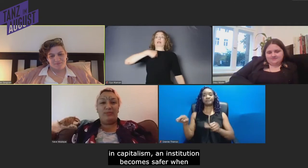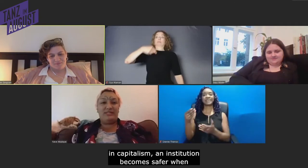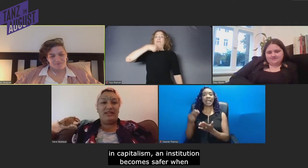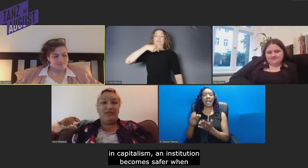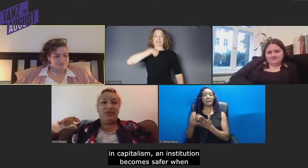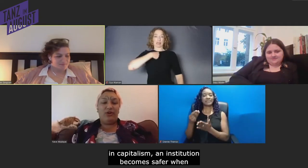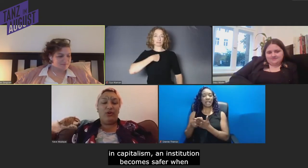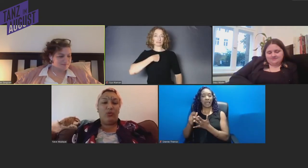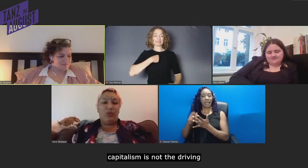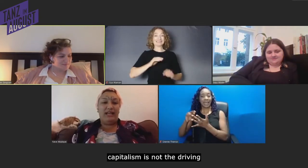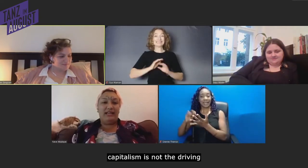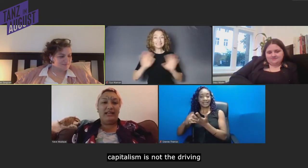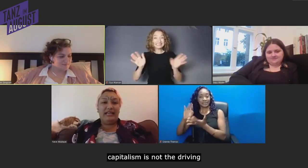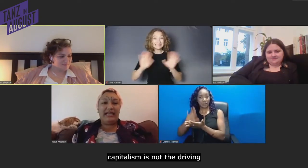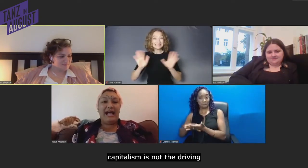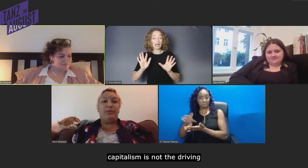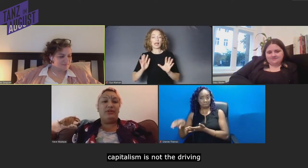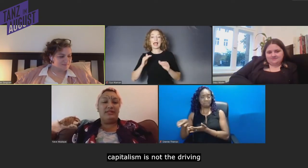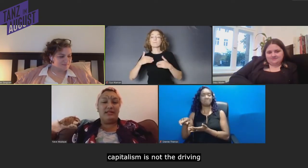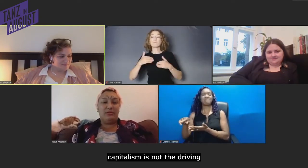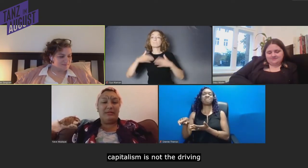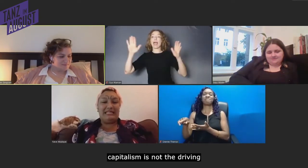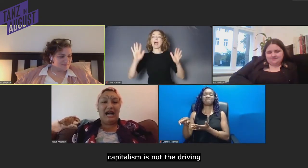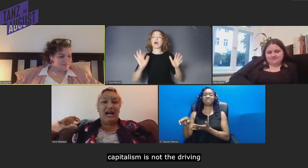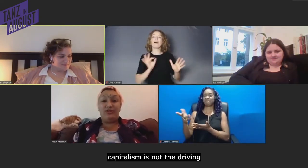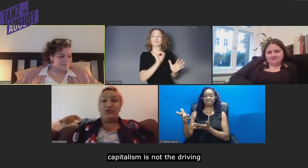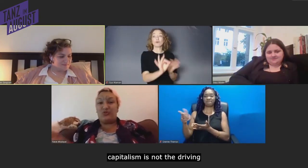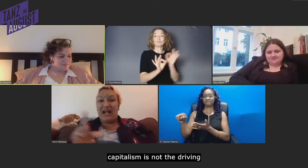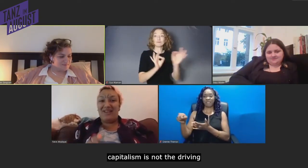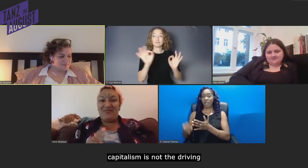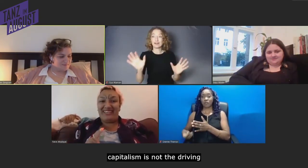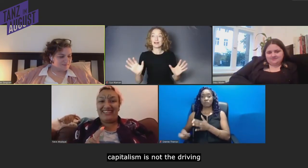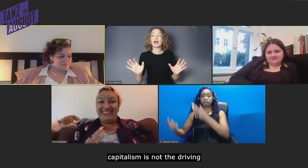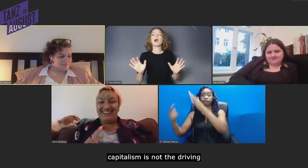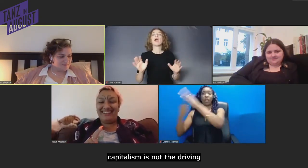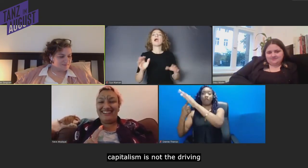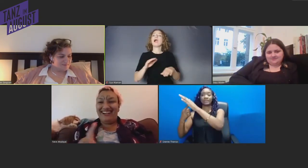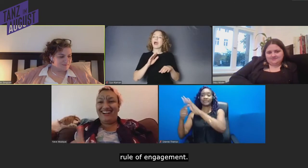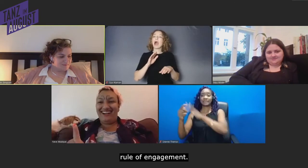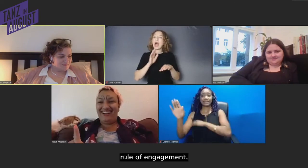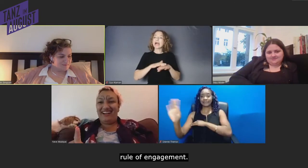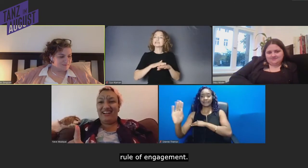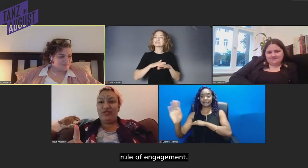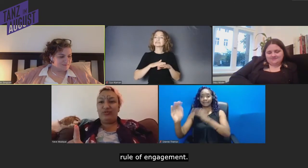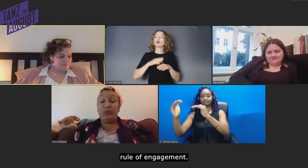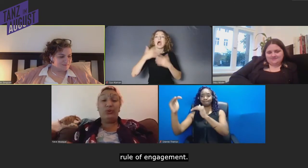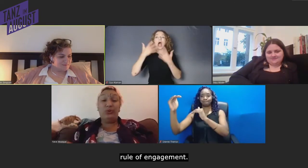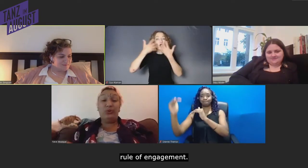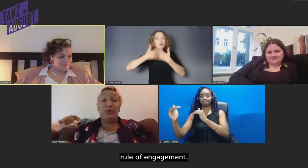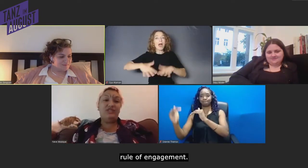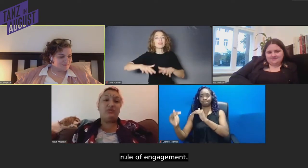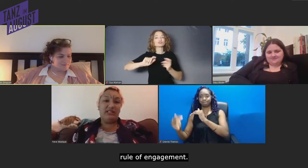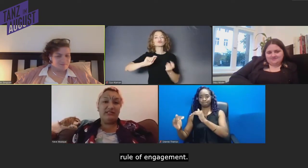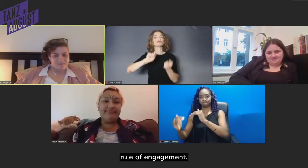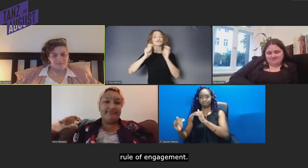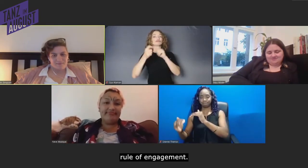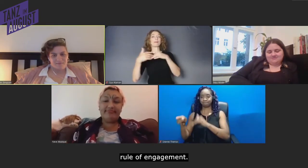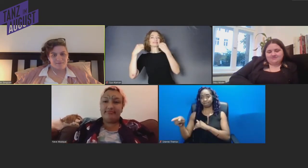becomes safer when capitalism is not the driving rule of